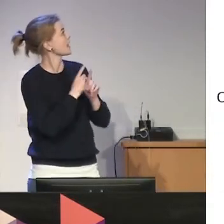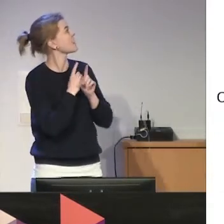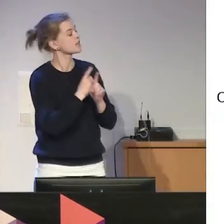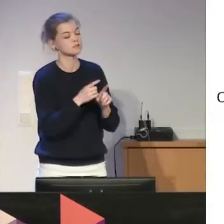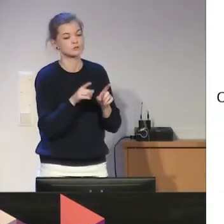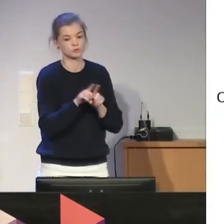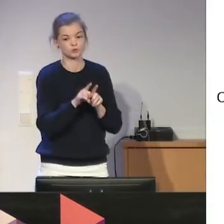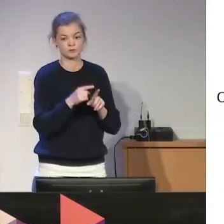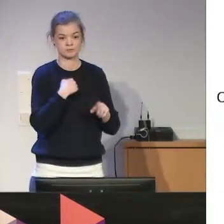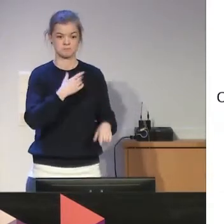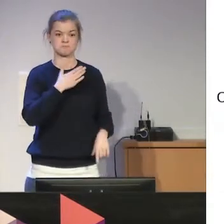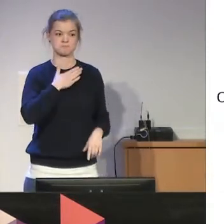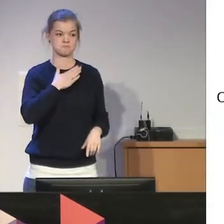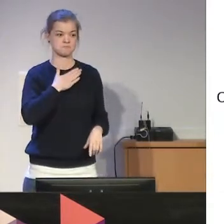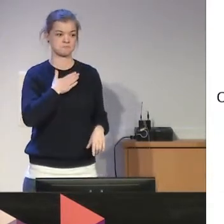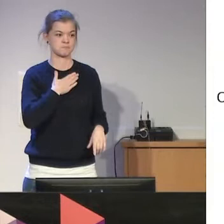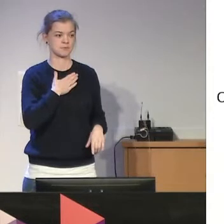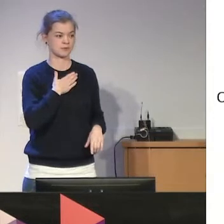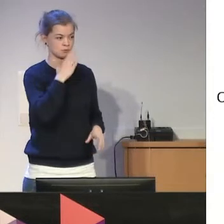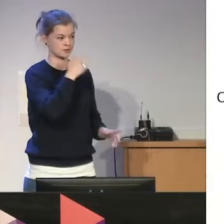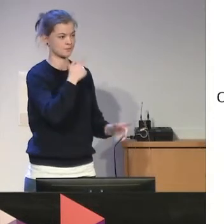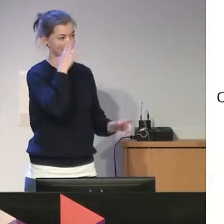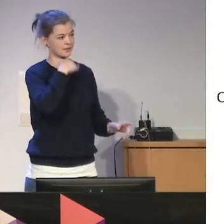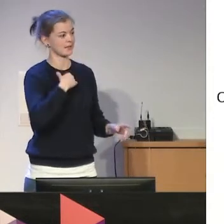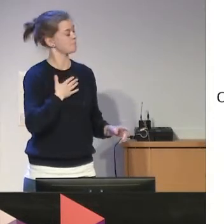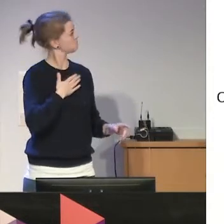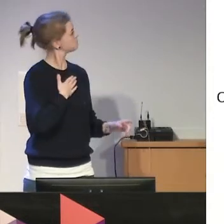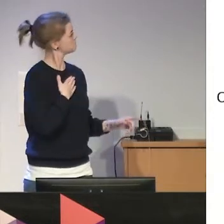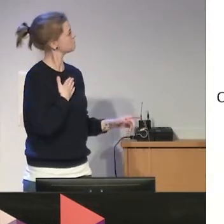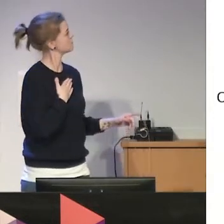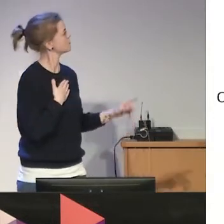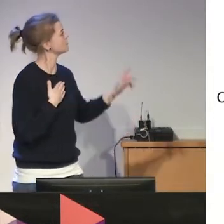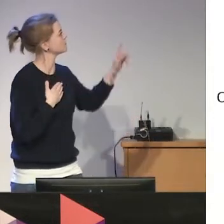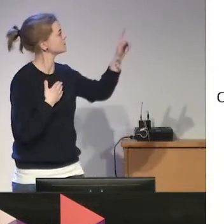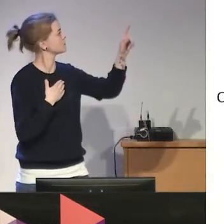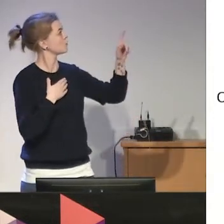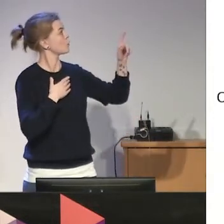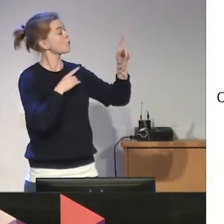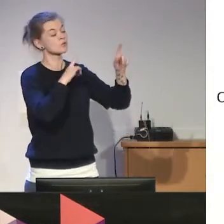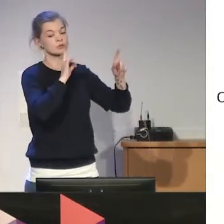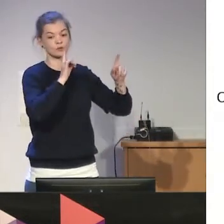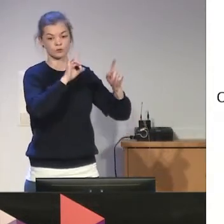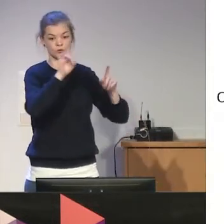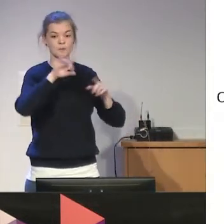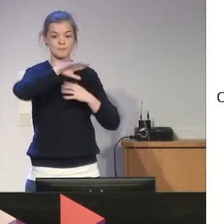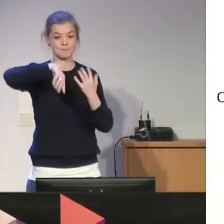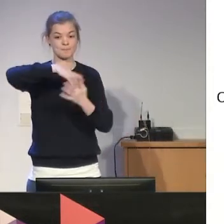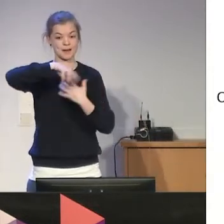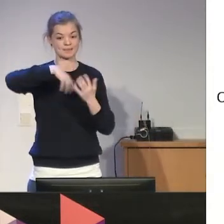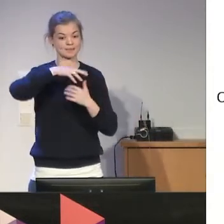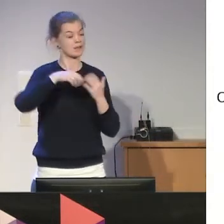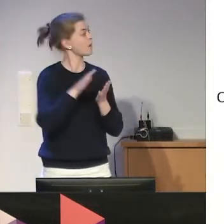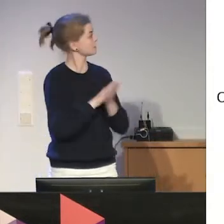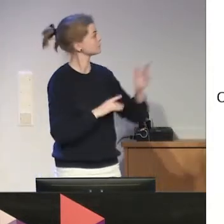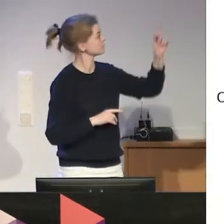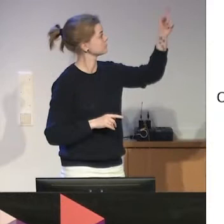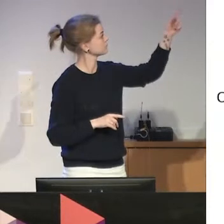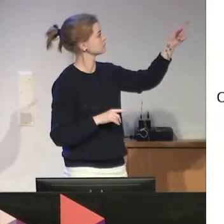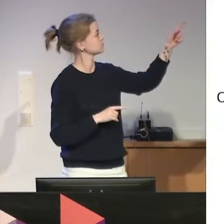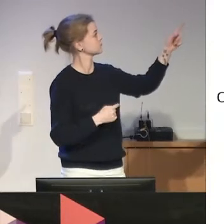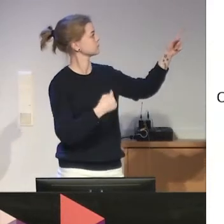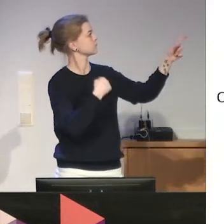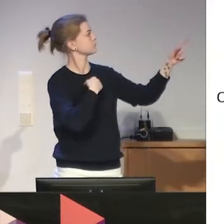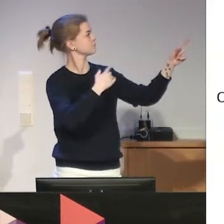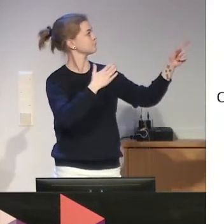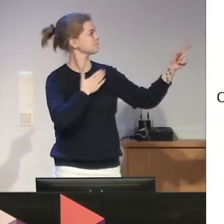at his back, and relevance as well. That I want. This is something that I want. And when